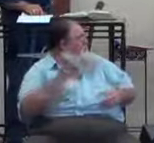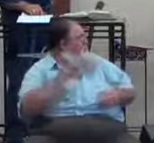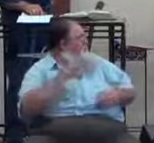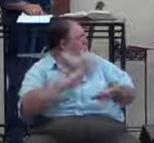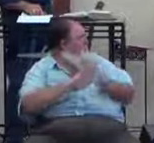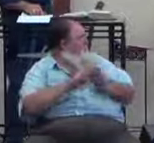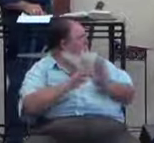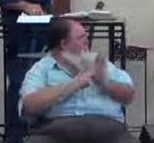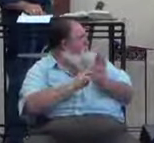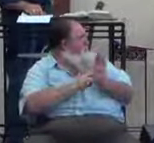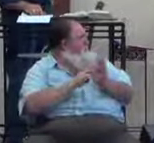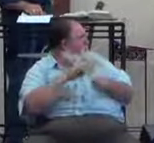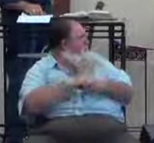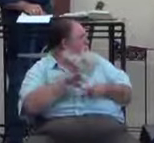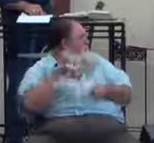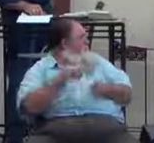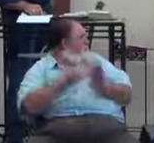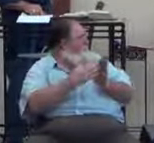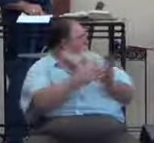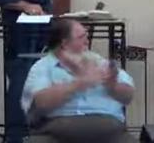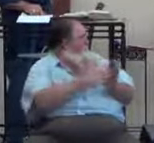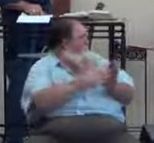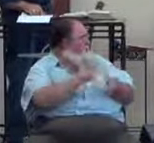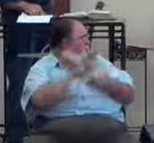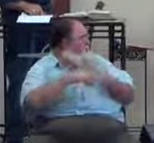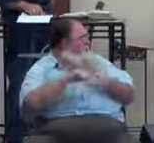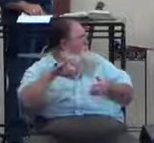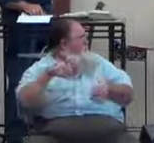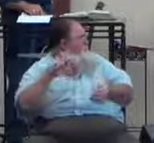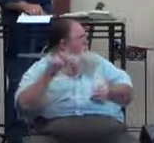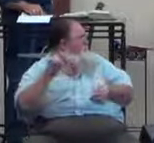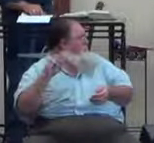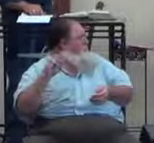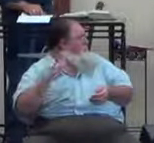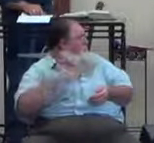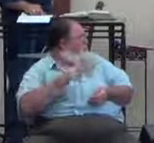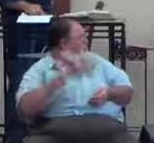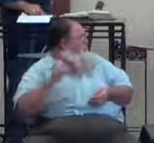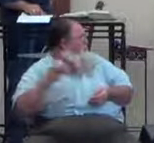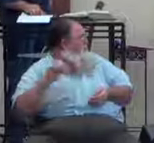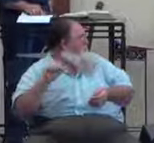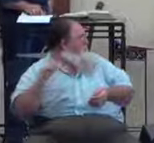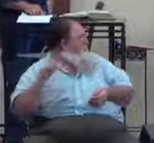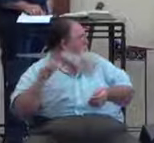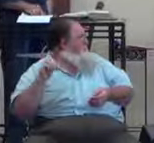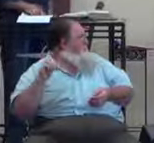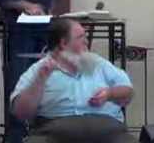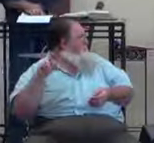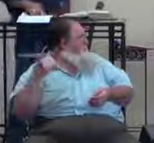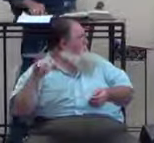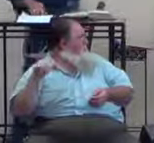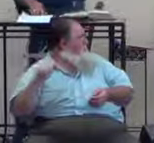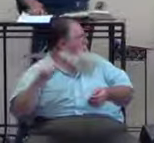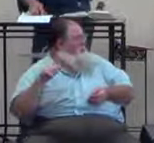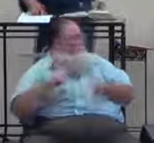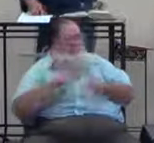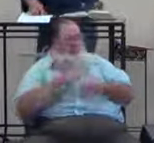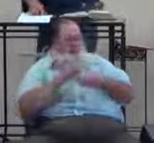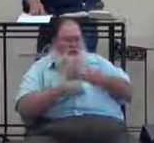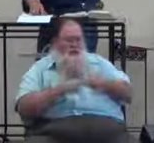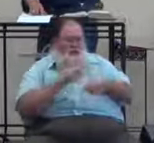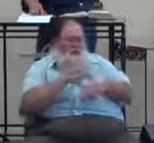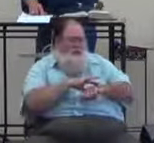my witnesses in Jerusalem and all of Judea and Samaria and to the ends of the earth. And when Jesus said